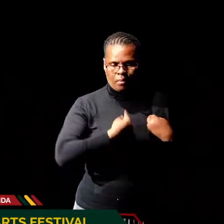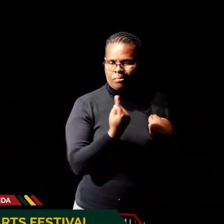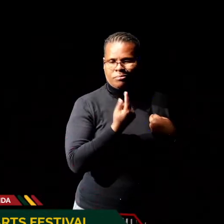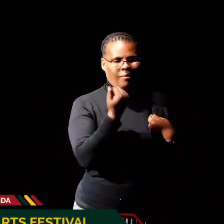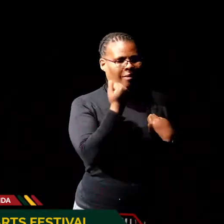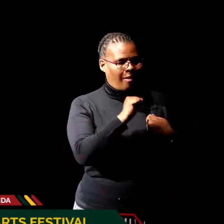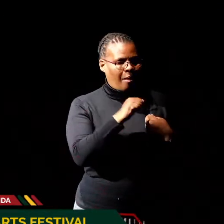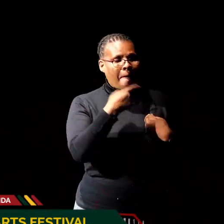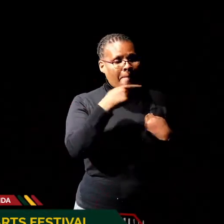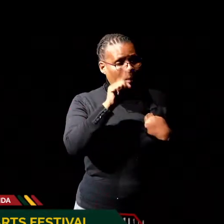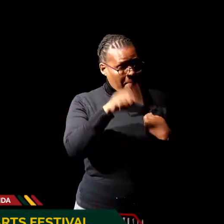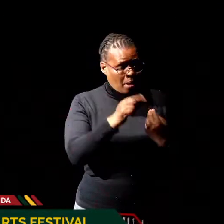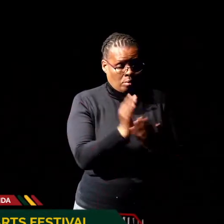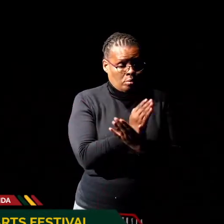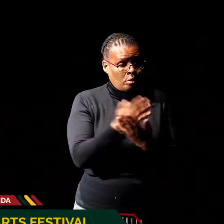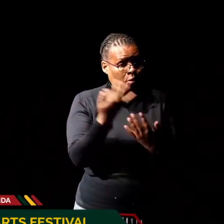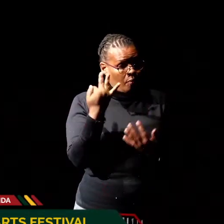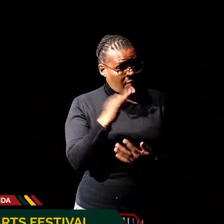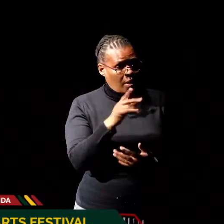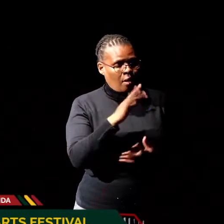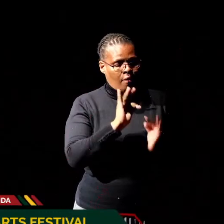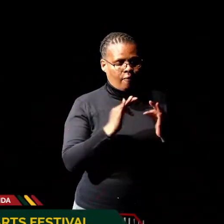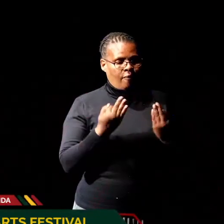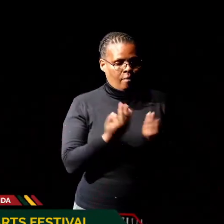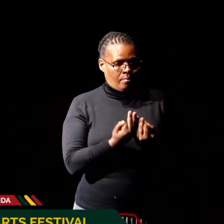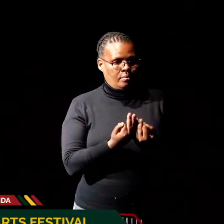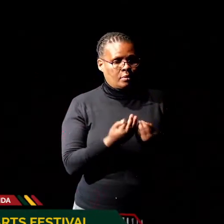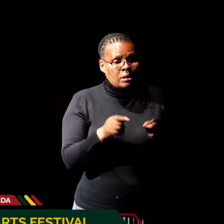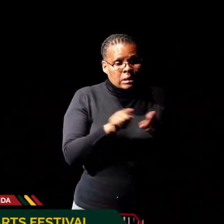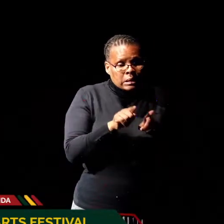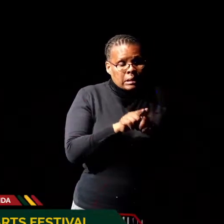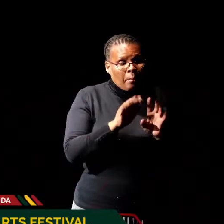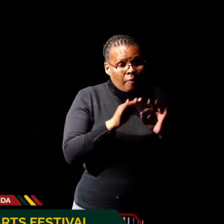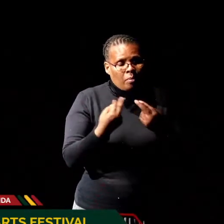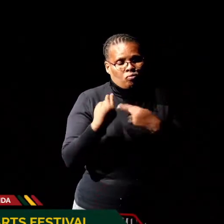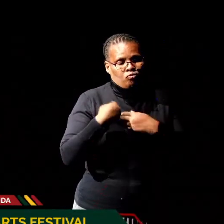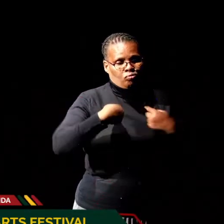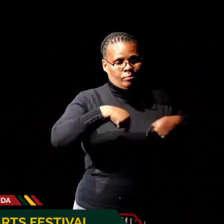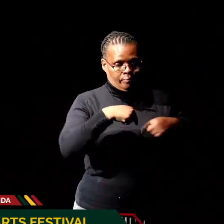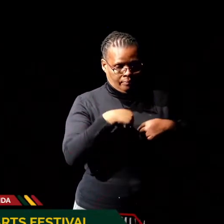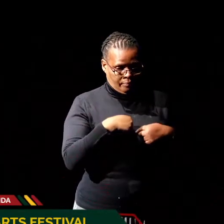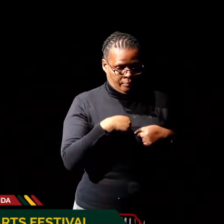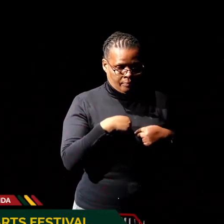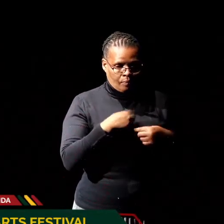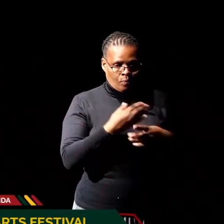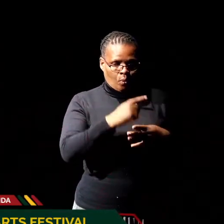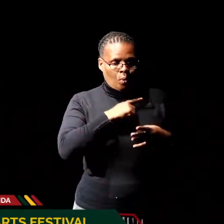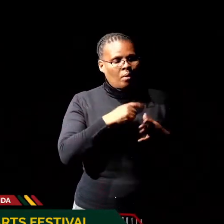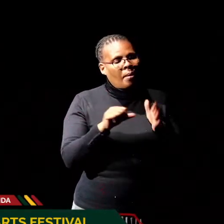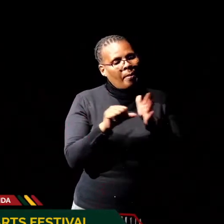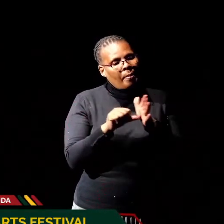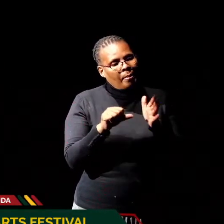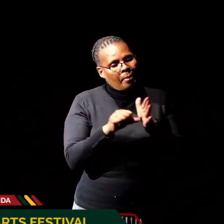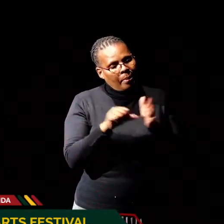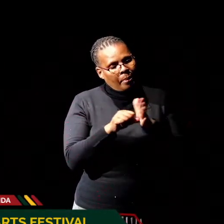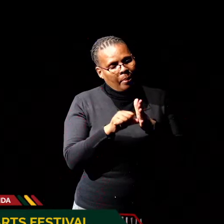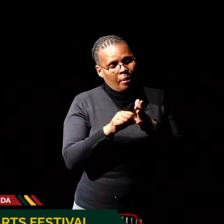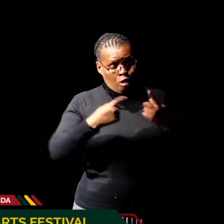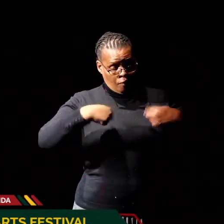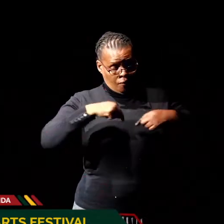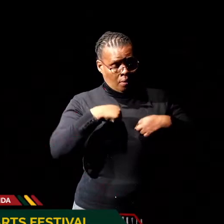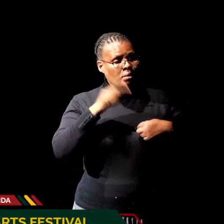families, but should be for the benefit of others as well. Because it is important for us to